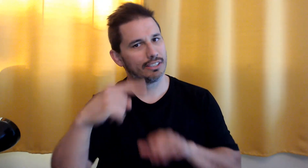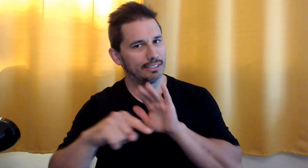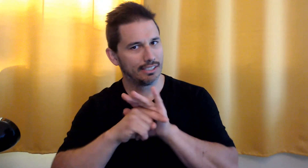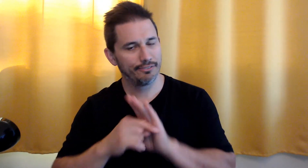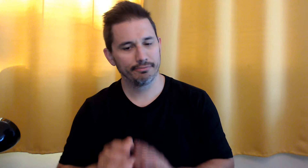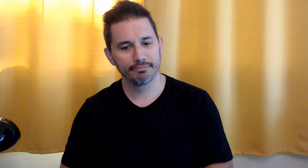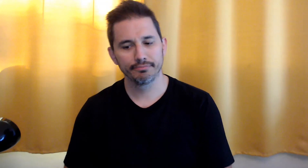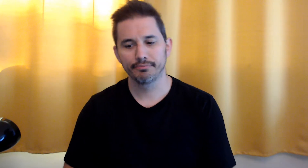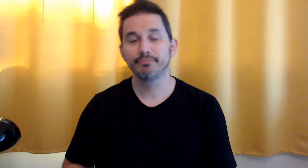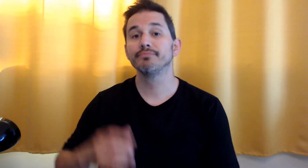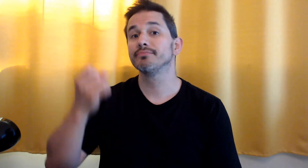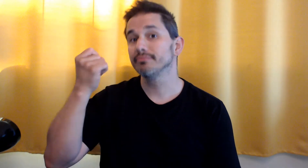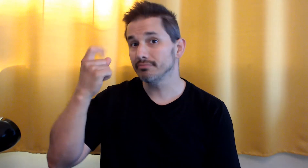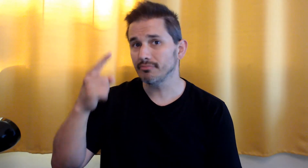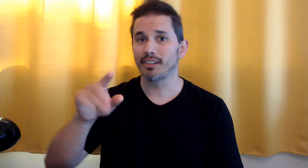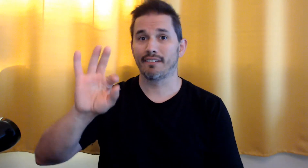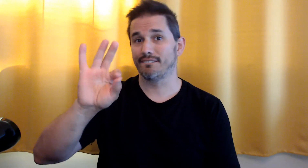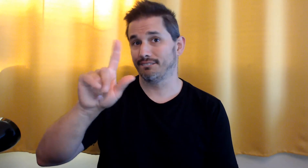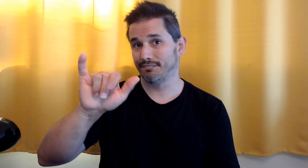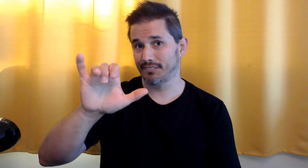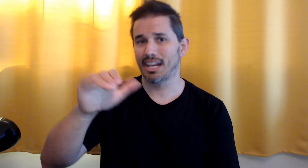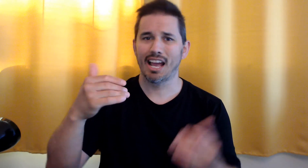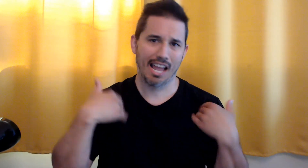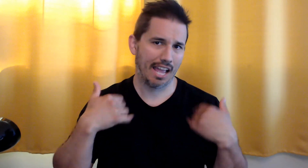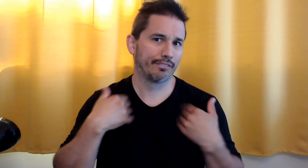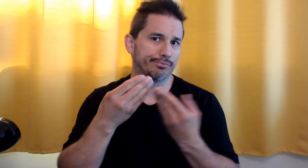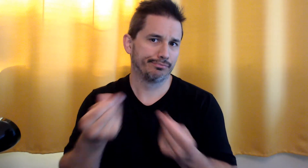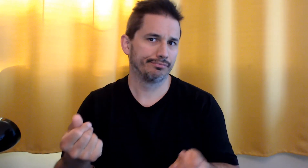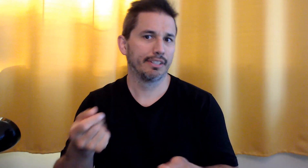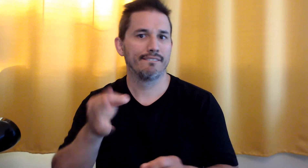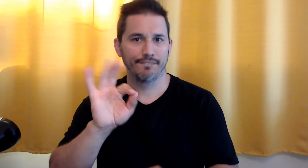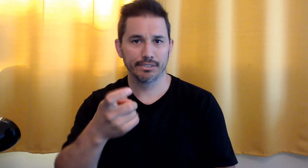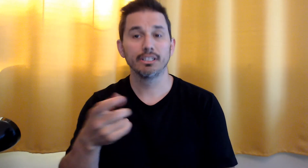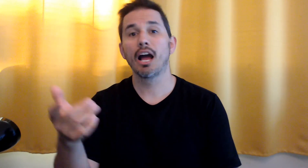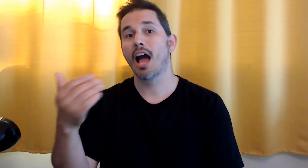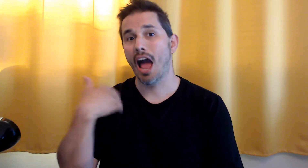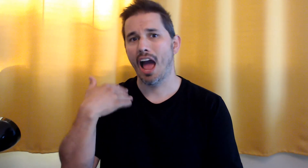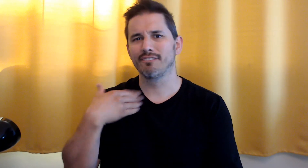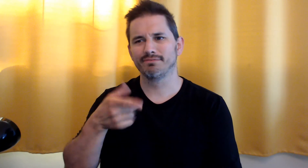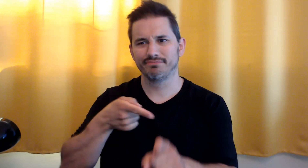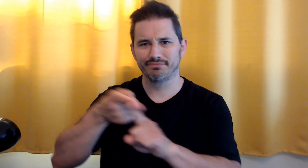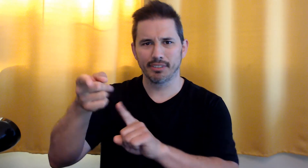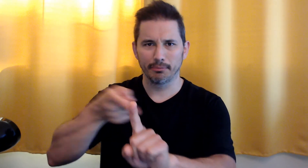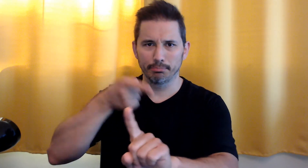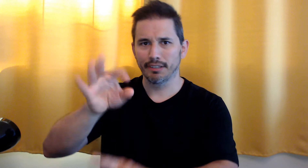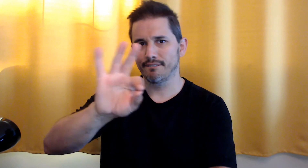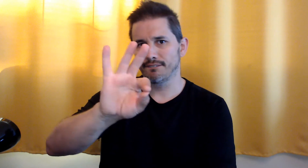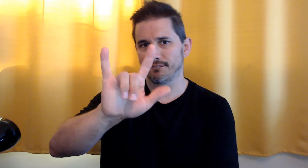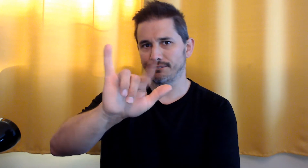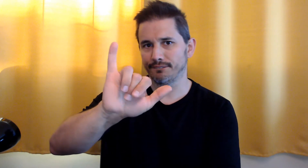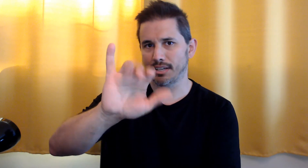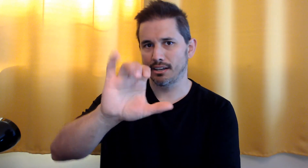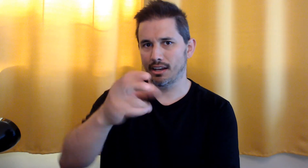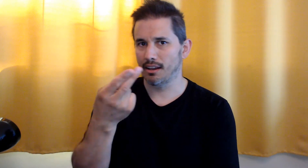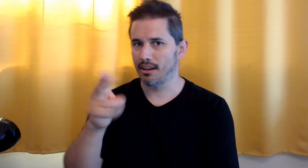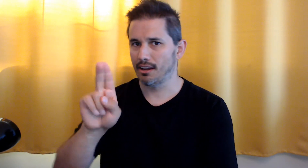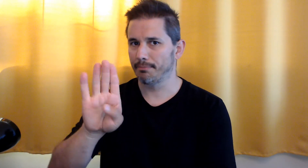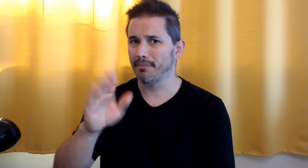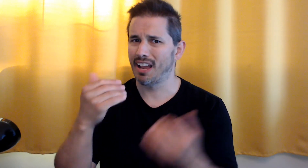lights. However, Flic does have a solution to this. They've made their own hub called the Flic Hub, and